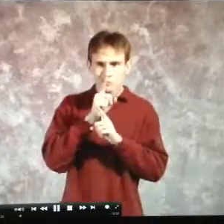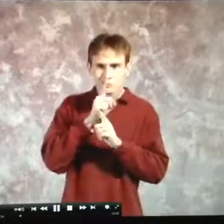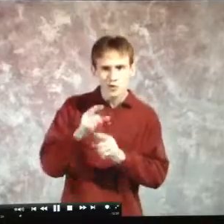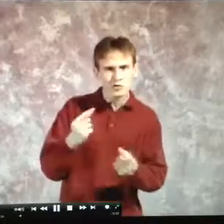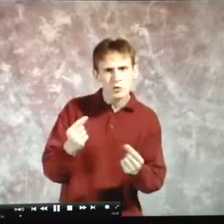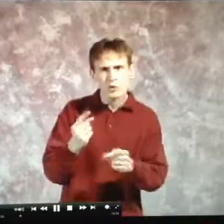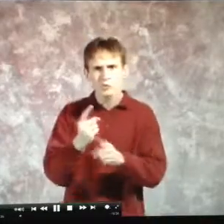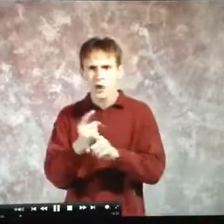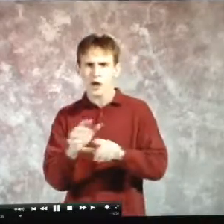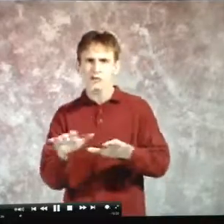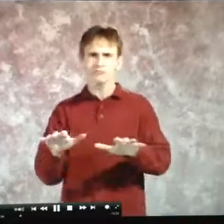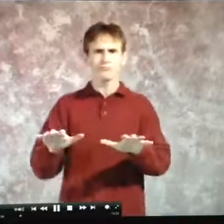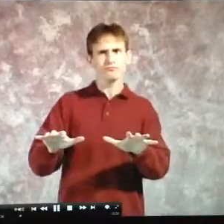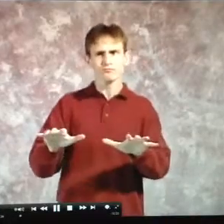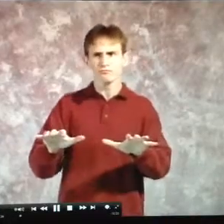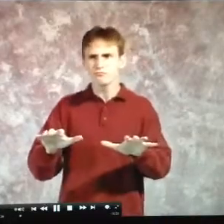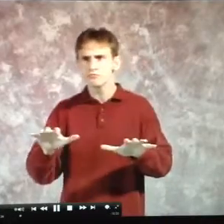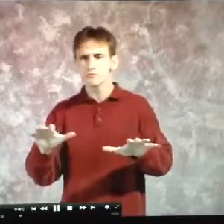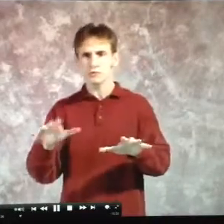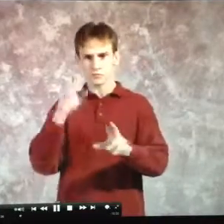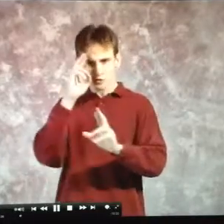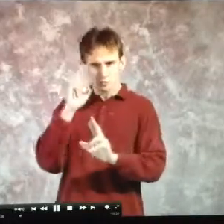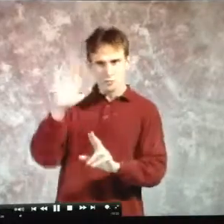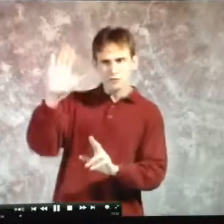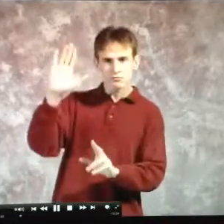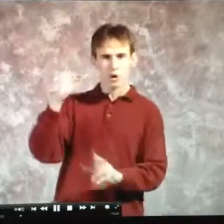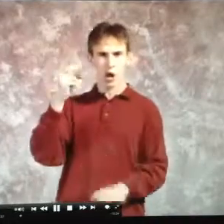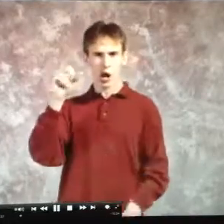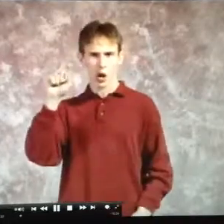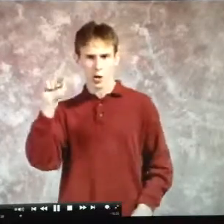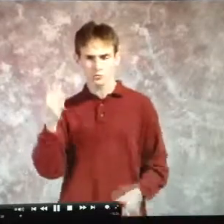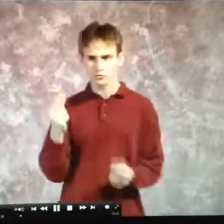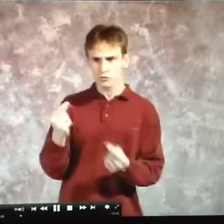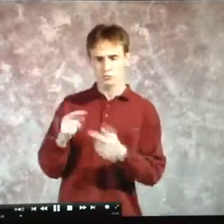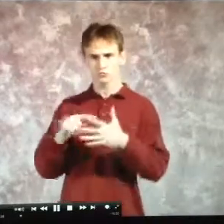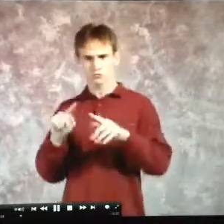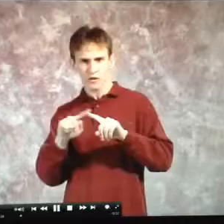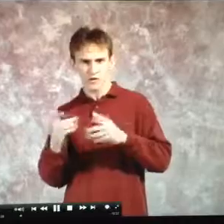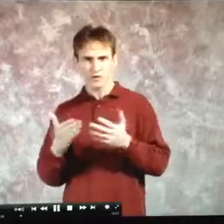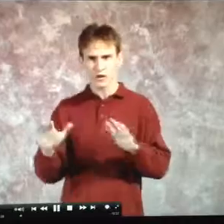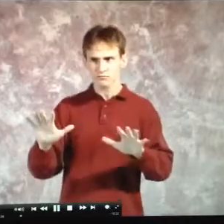training. They're telling us like how to do things and movements. We respect their